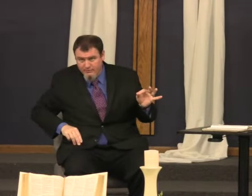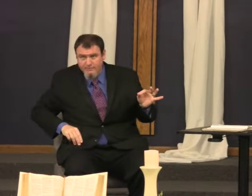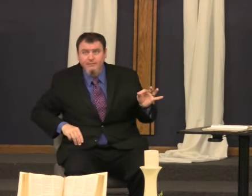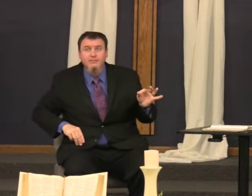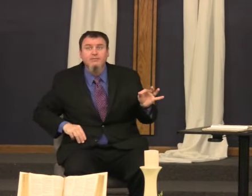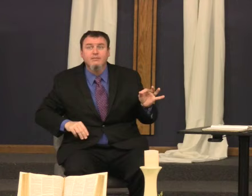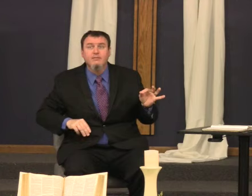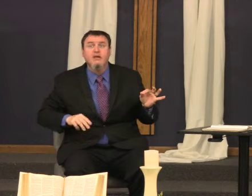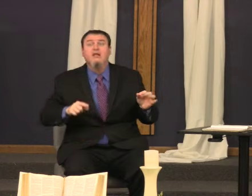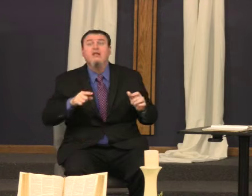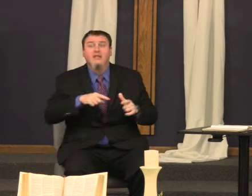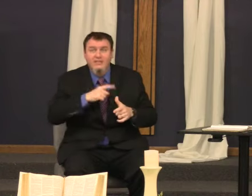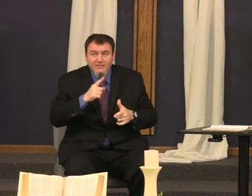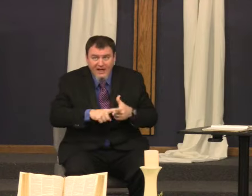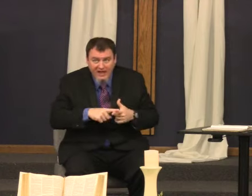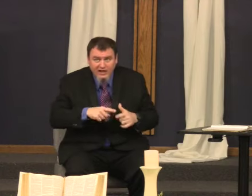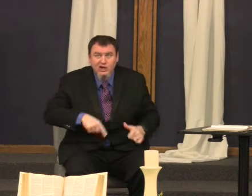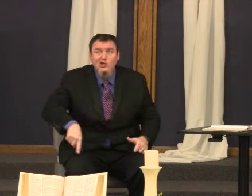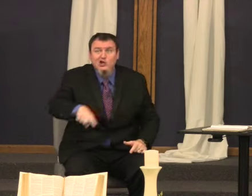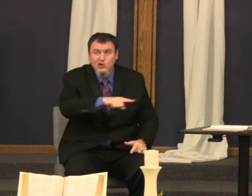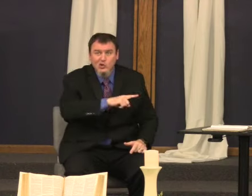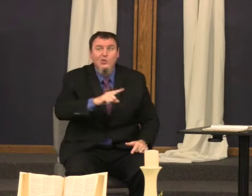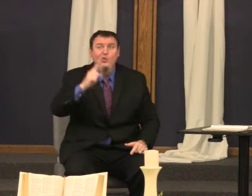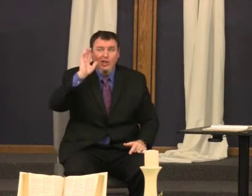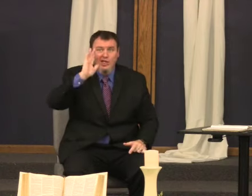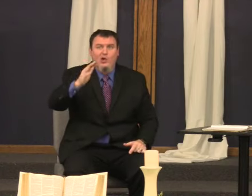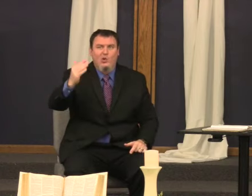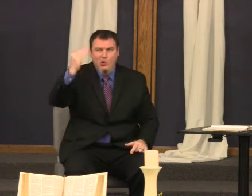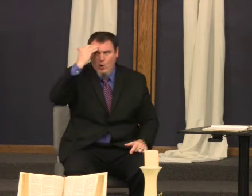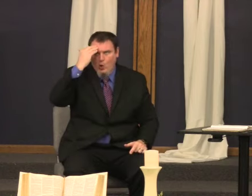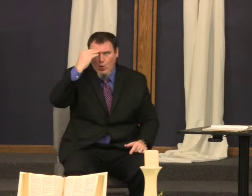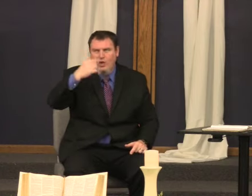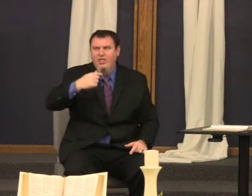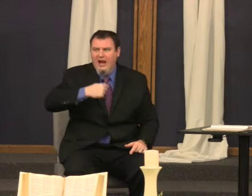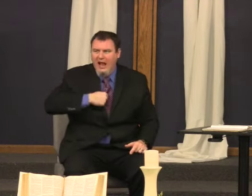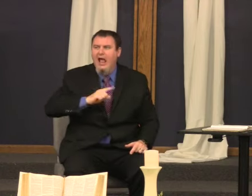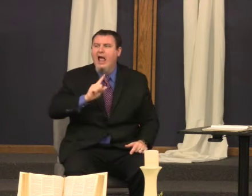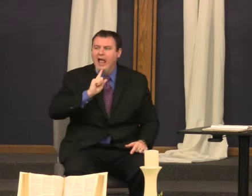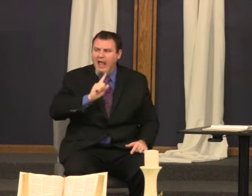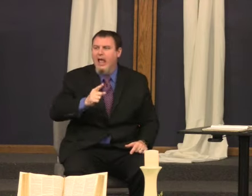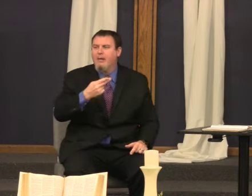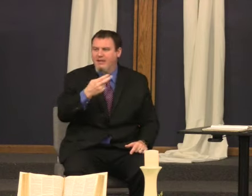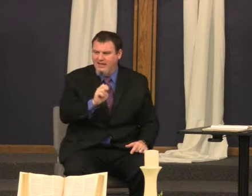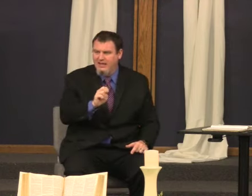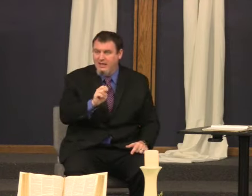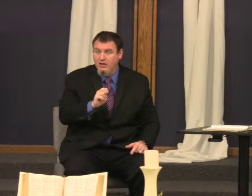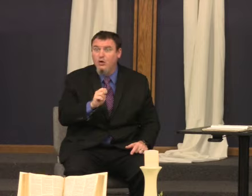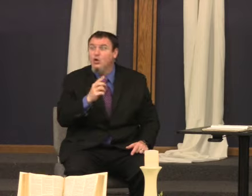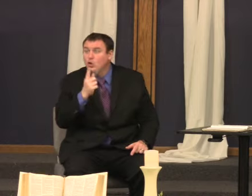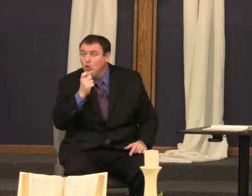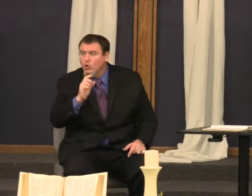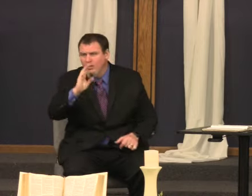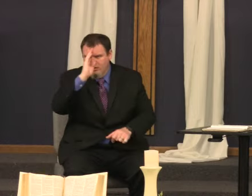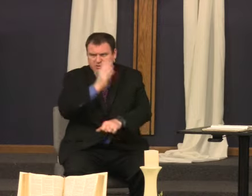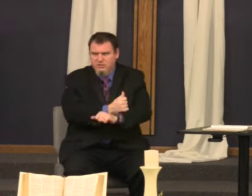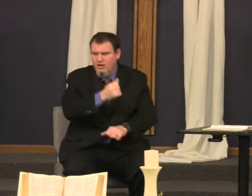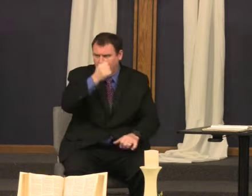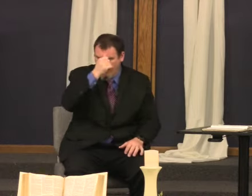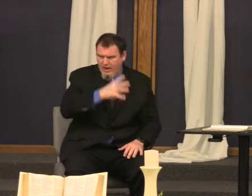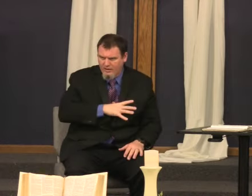the Anointed One, the Messiah, then shall ye know that I am he. Who?